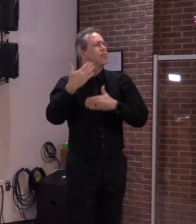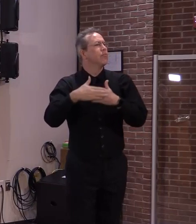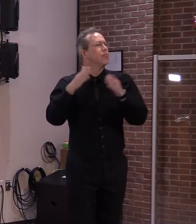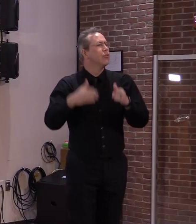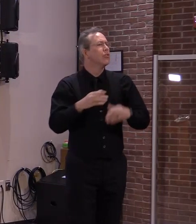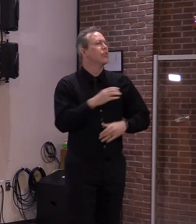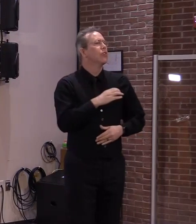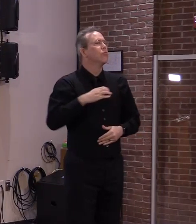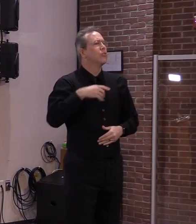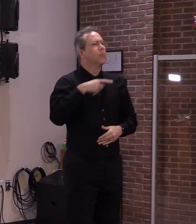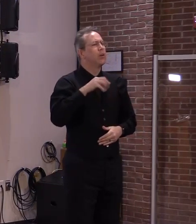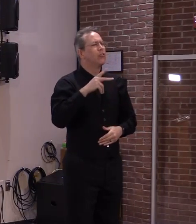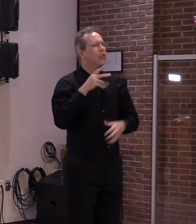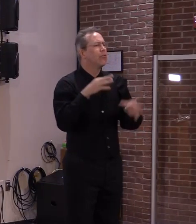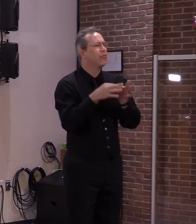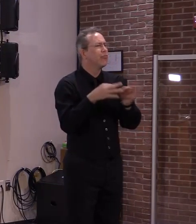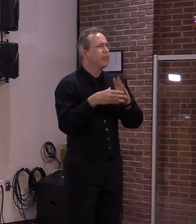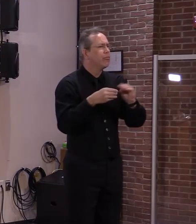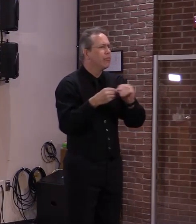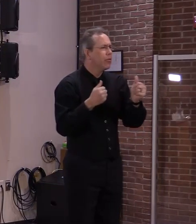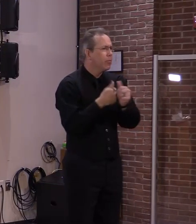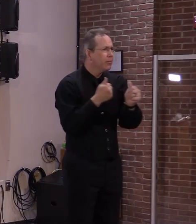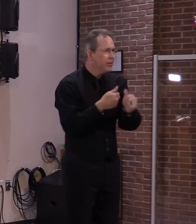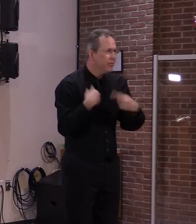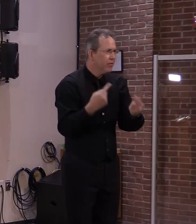weekly update.